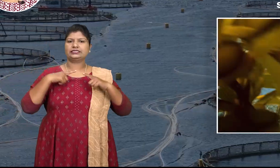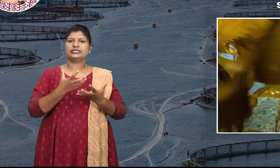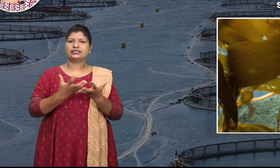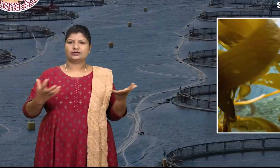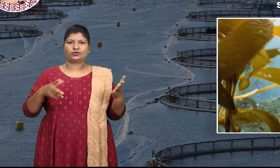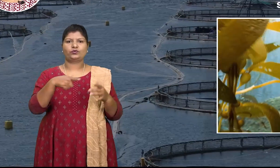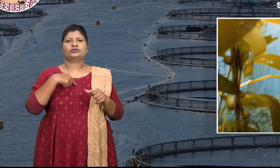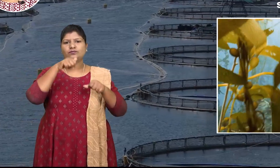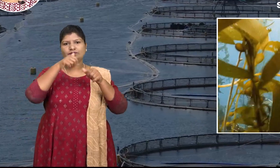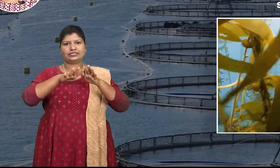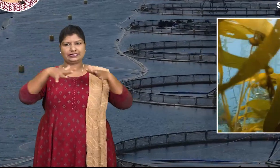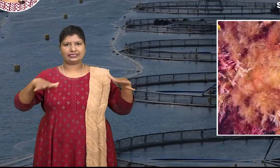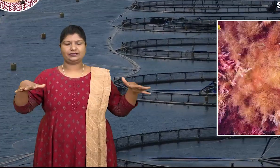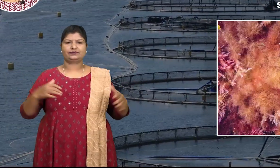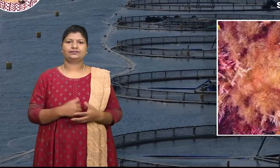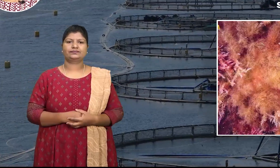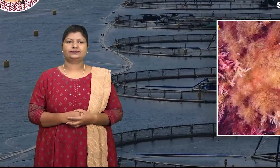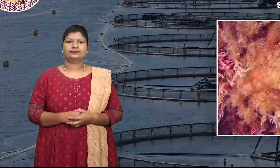of the sea.